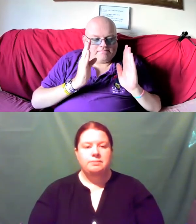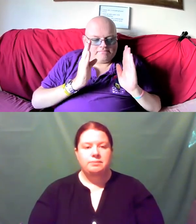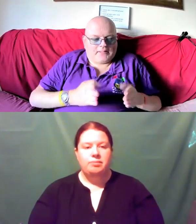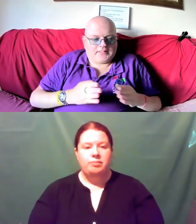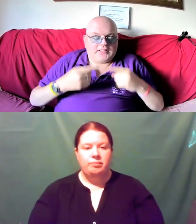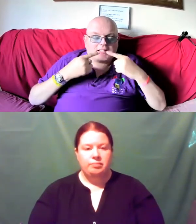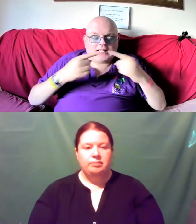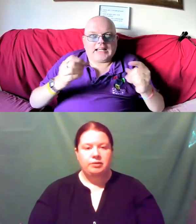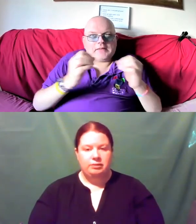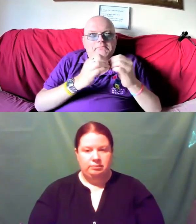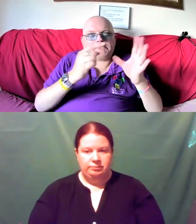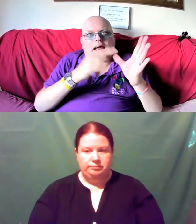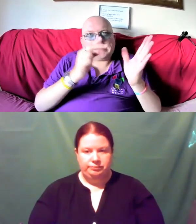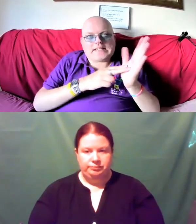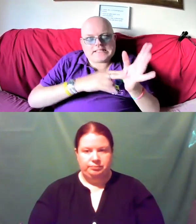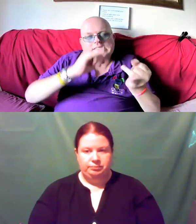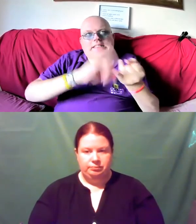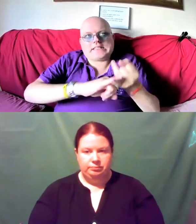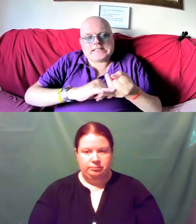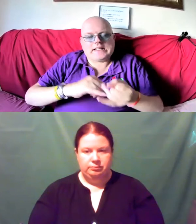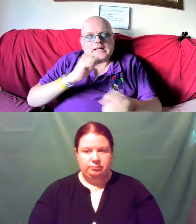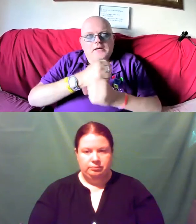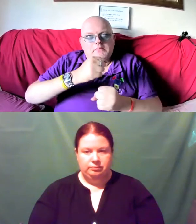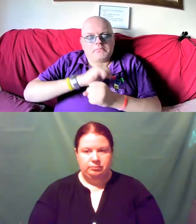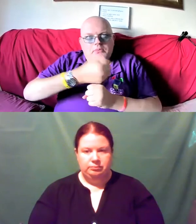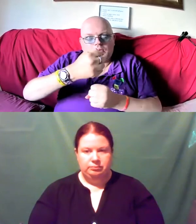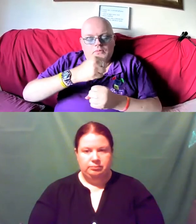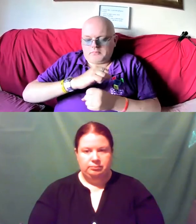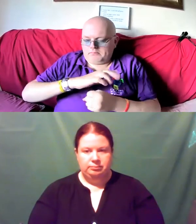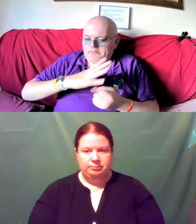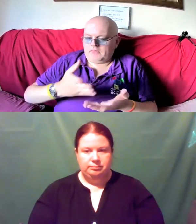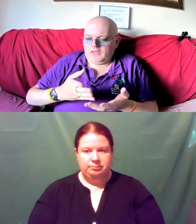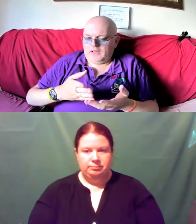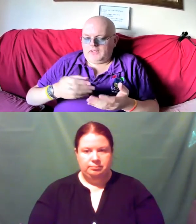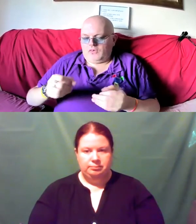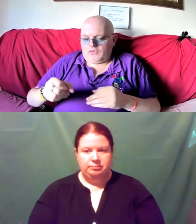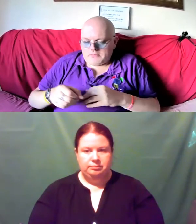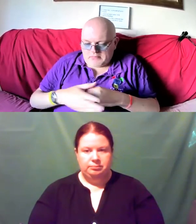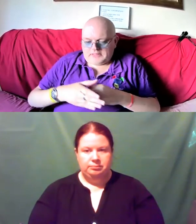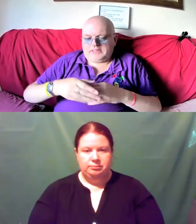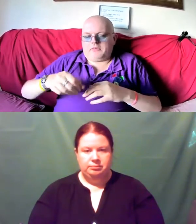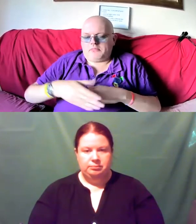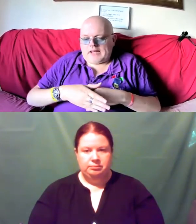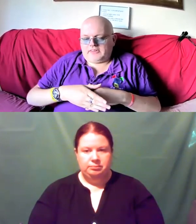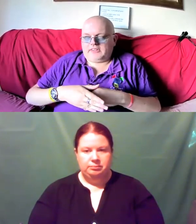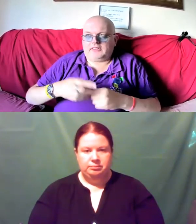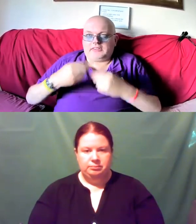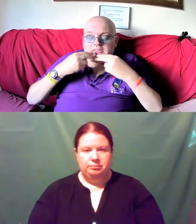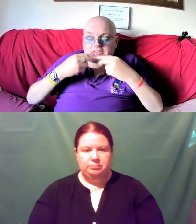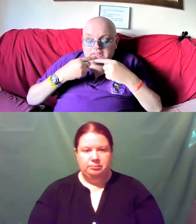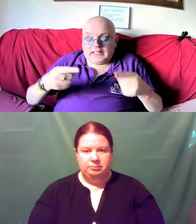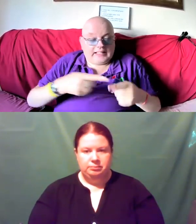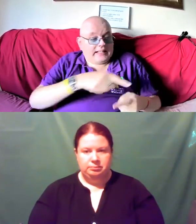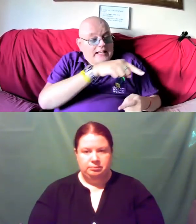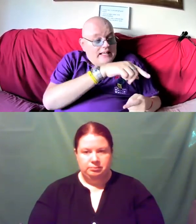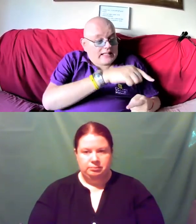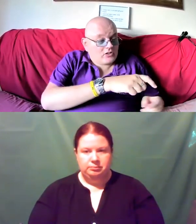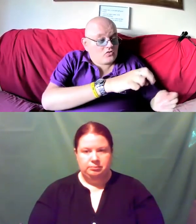declare bans in church, or if it's a civil partnership or a civil marriage, you have to have it declared at the register